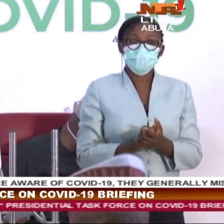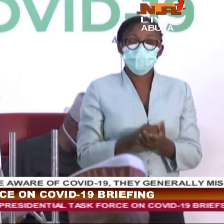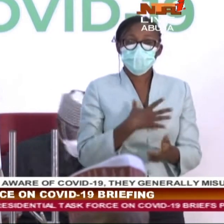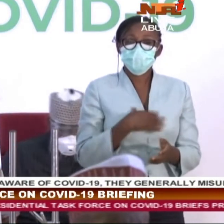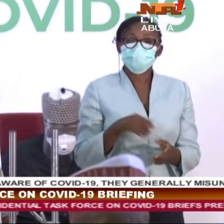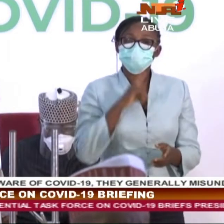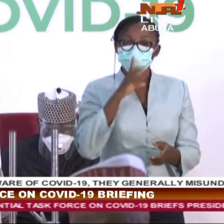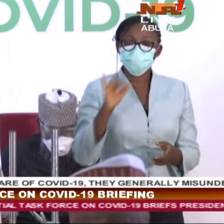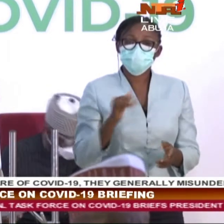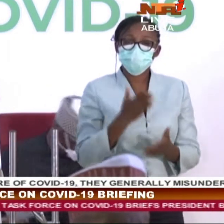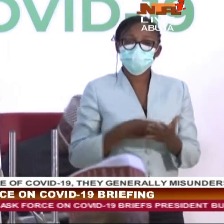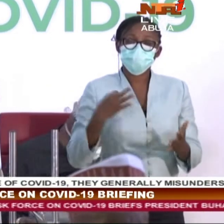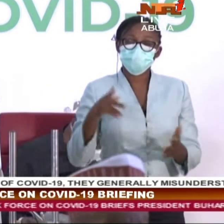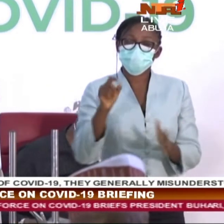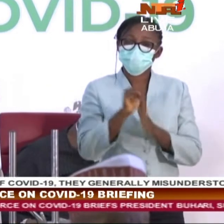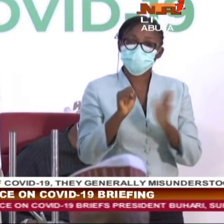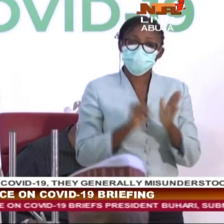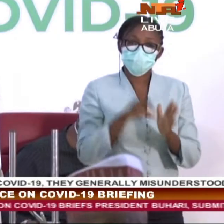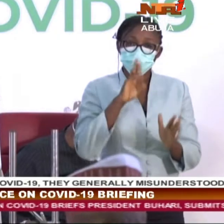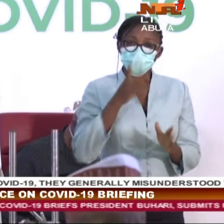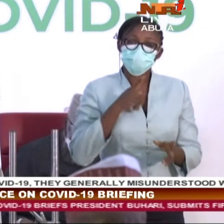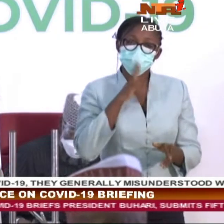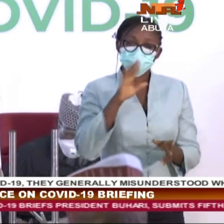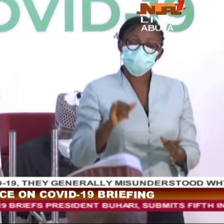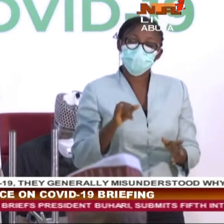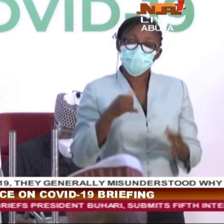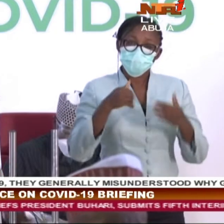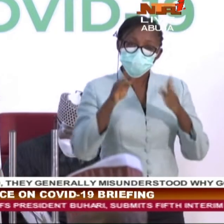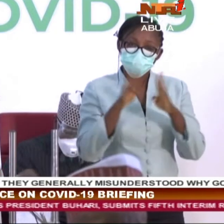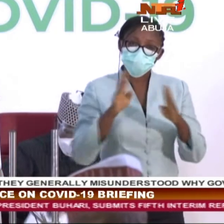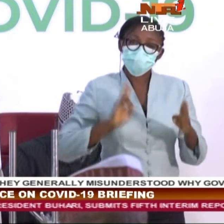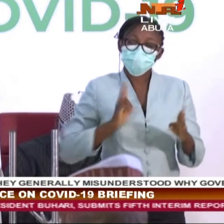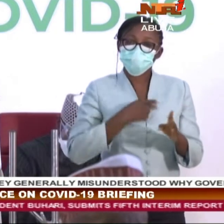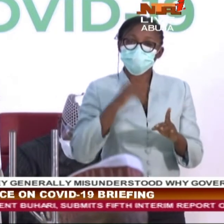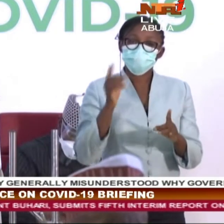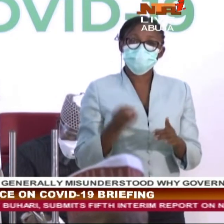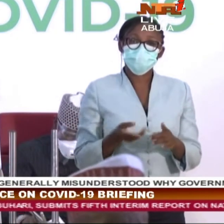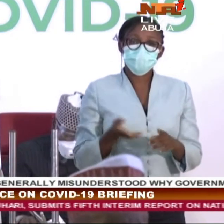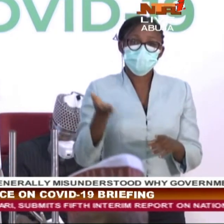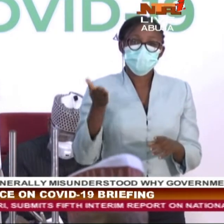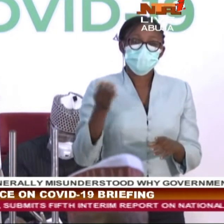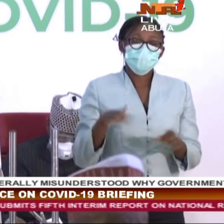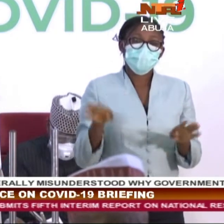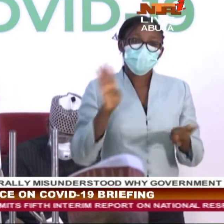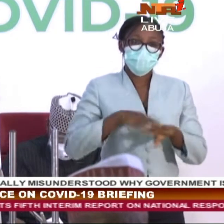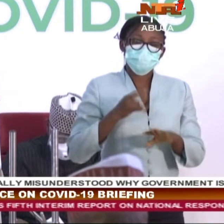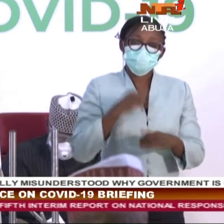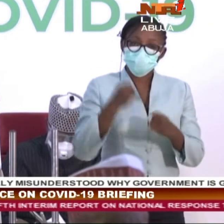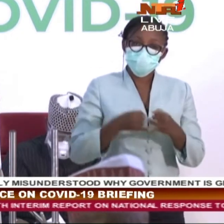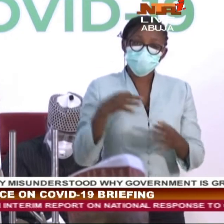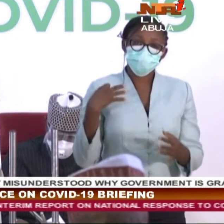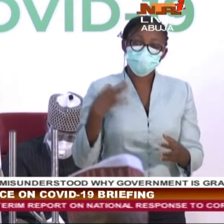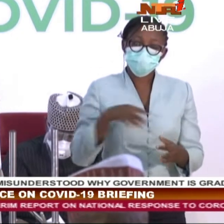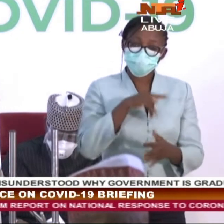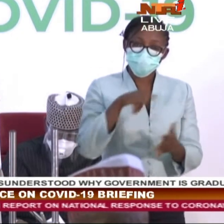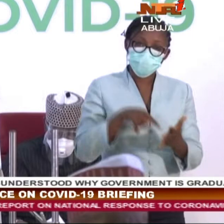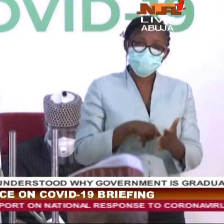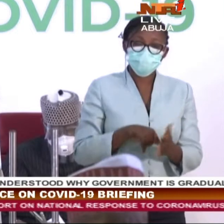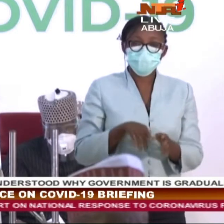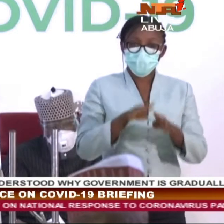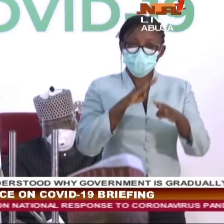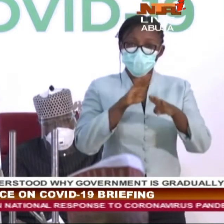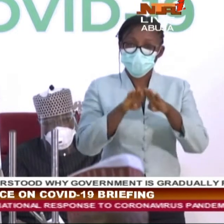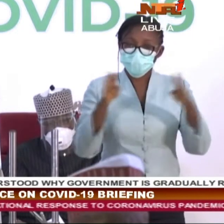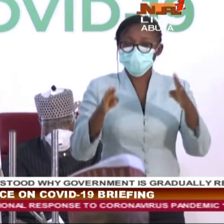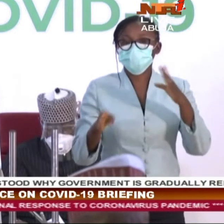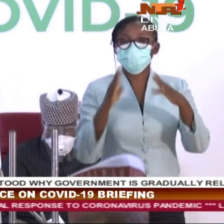In fact, some of the states actually approached us towards the end of this phase to specifically request that the borders